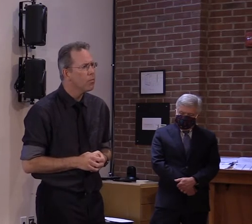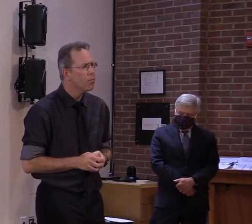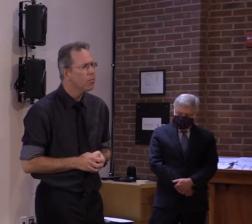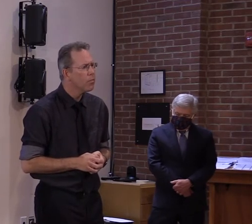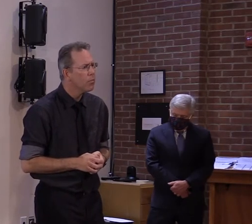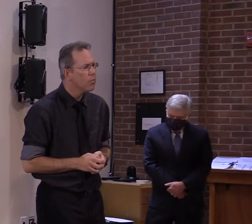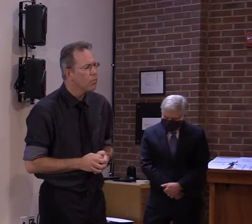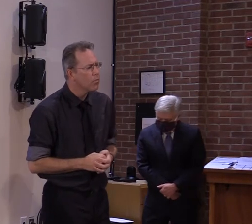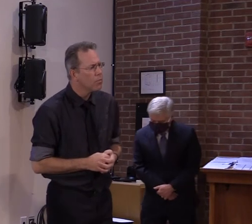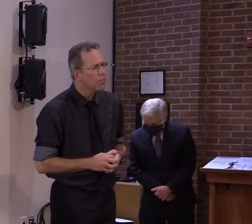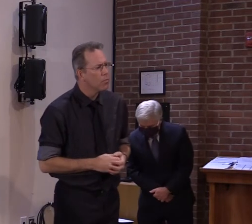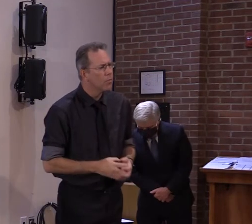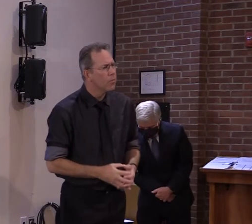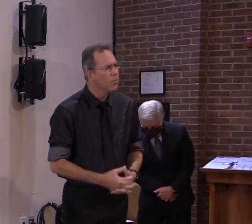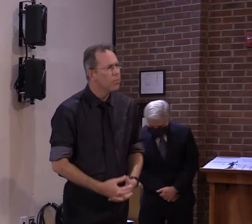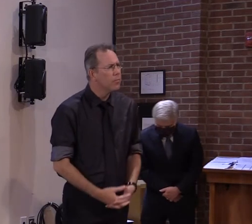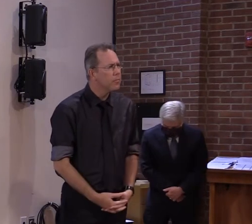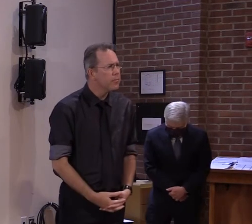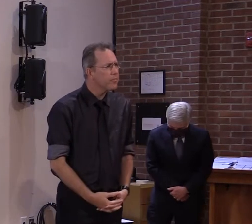at